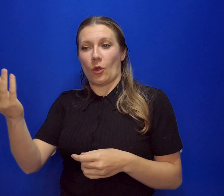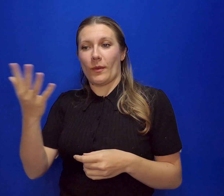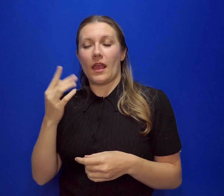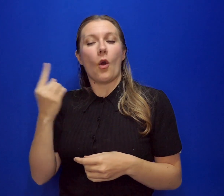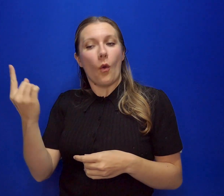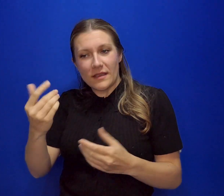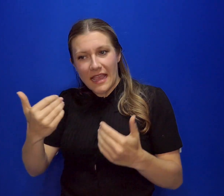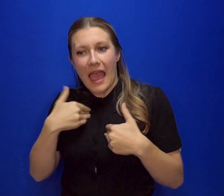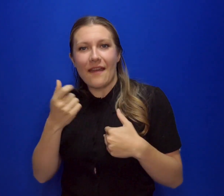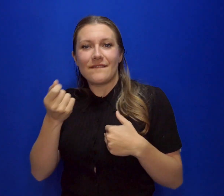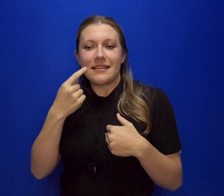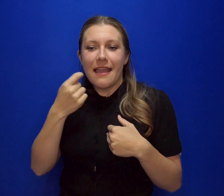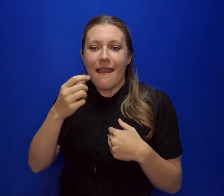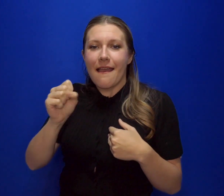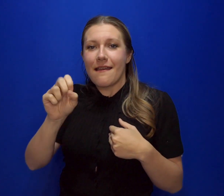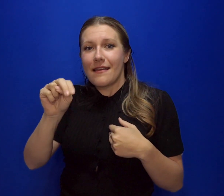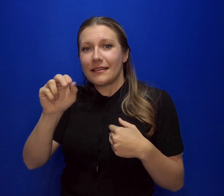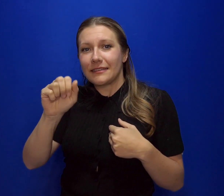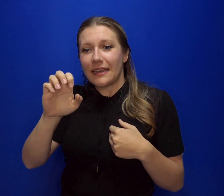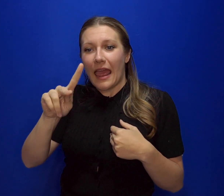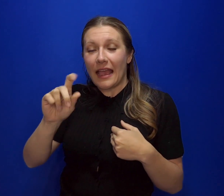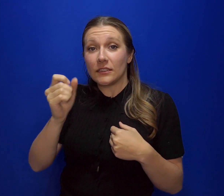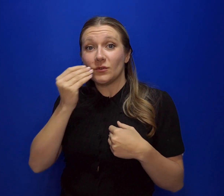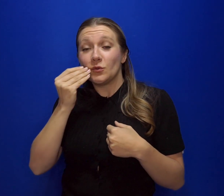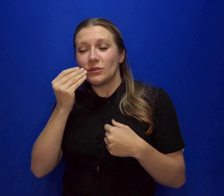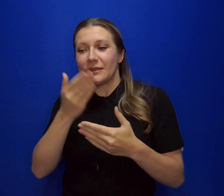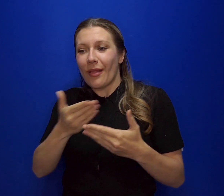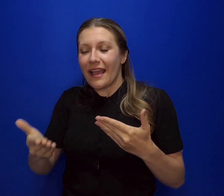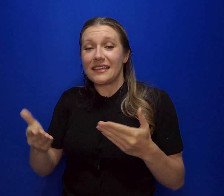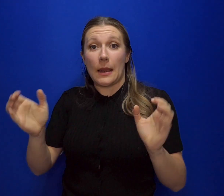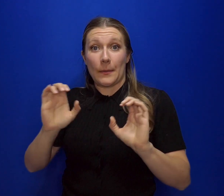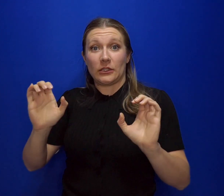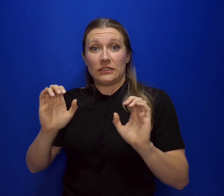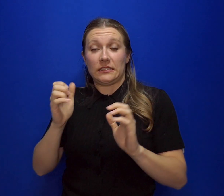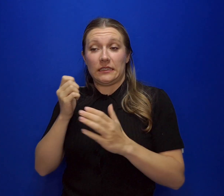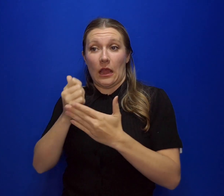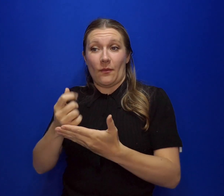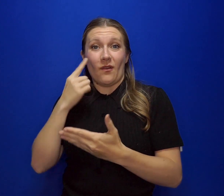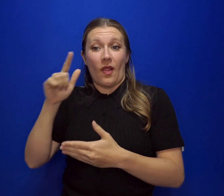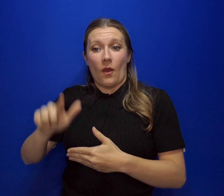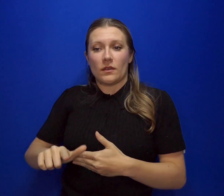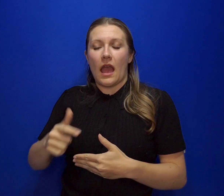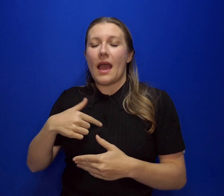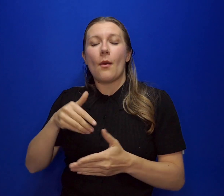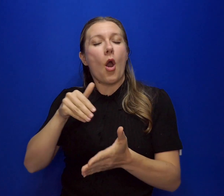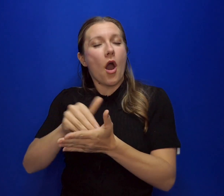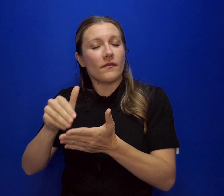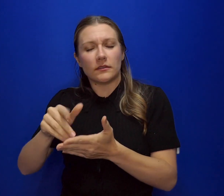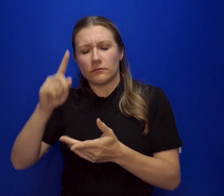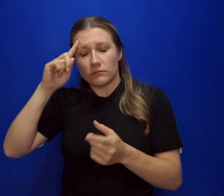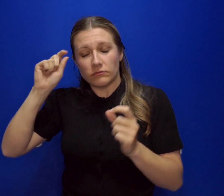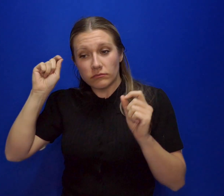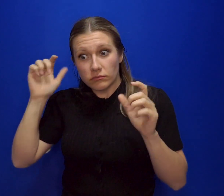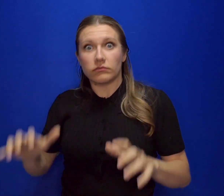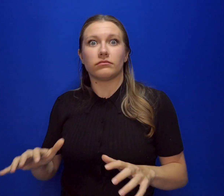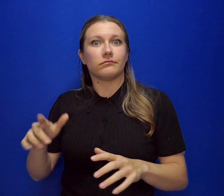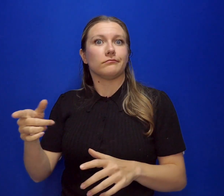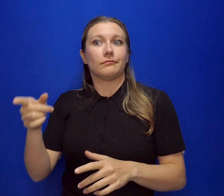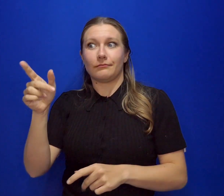snacks, supplies, and emergency treatment with you. I am frequently thrown by how many people don't travel